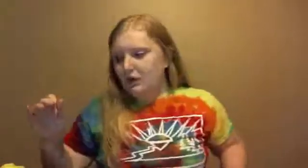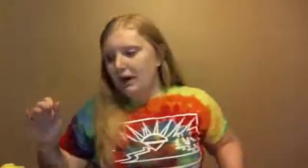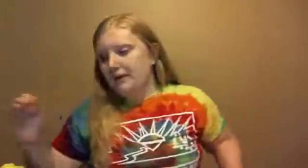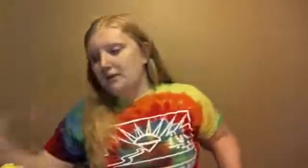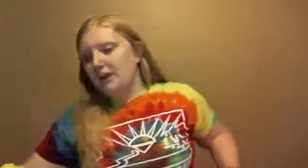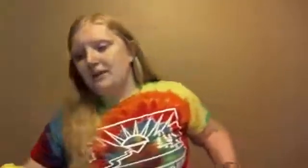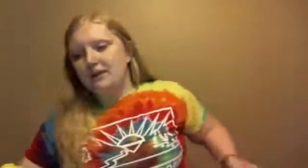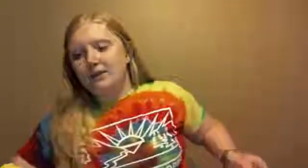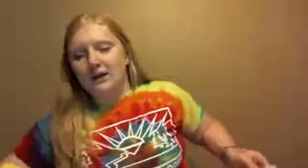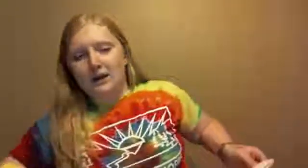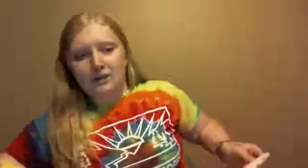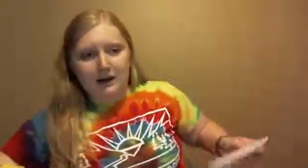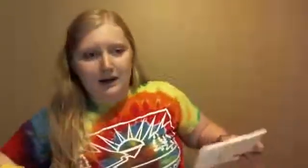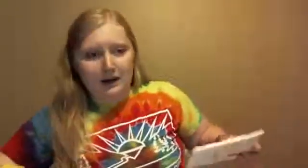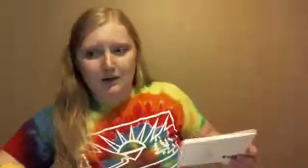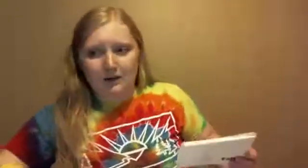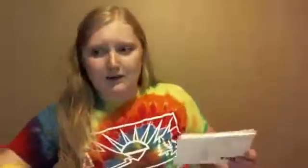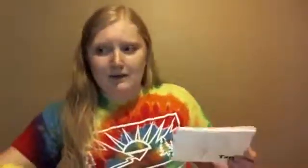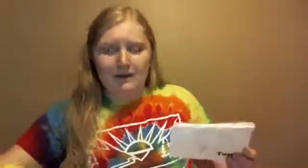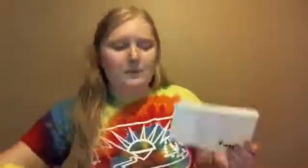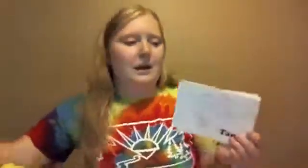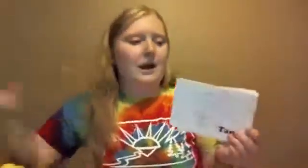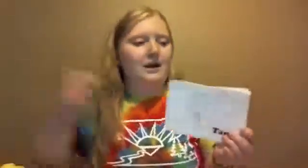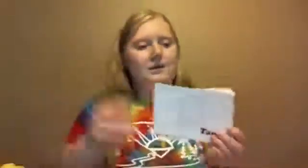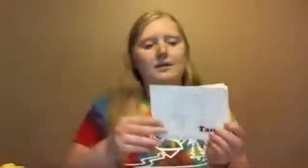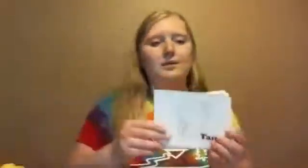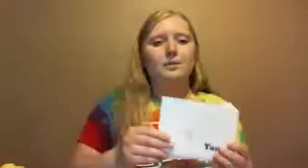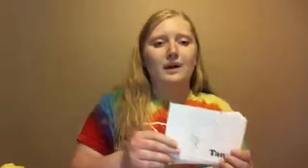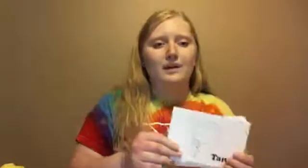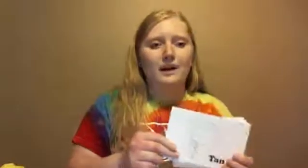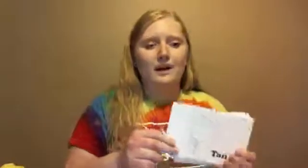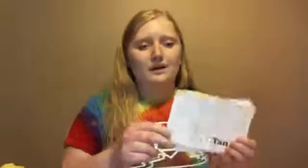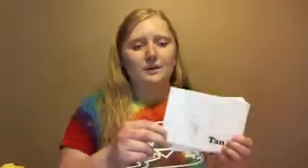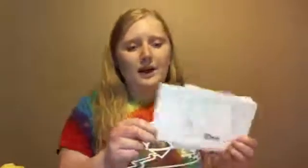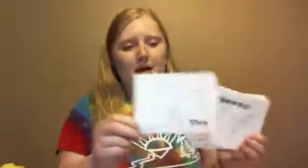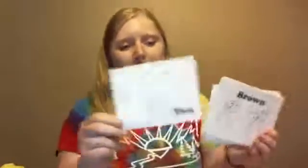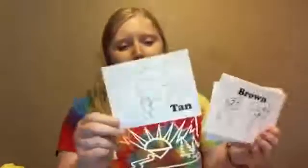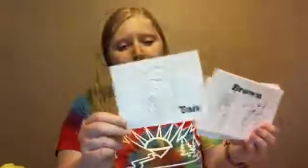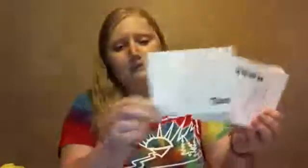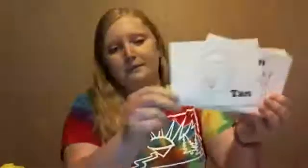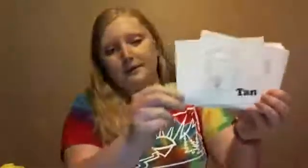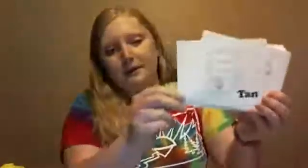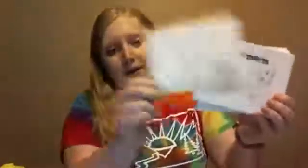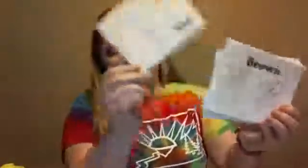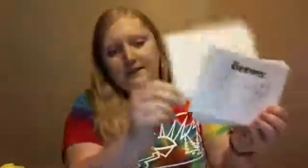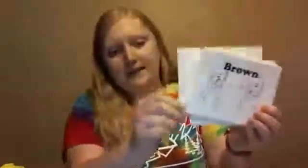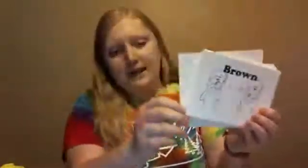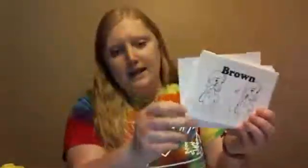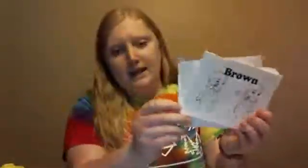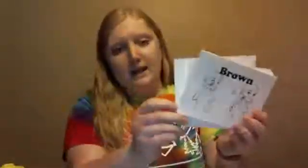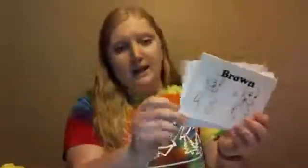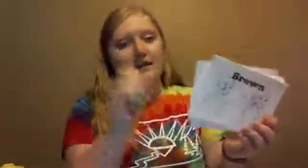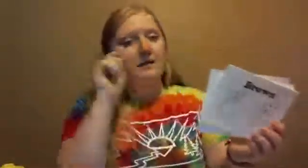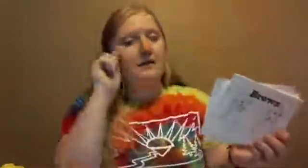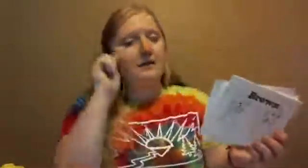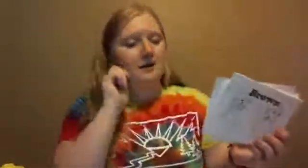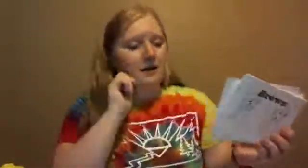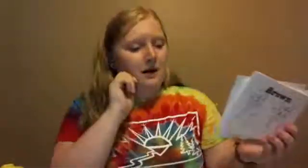Okay, so we have a tan one now. Let's see what other colors we have. So that's tan.